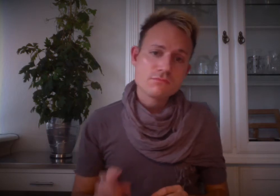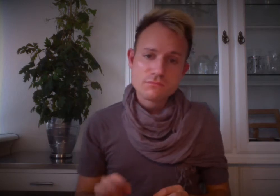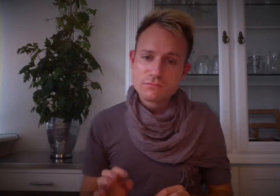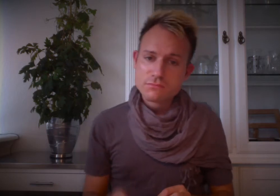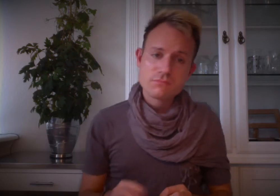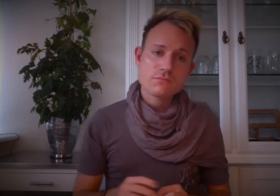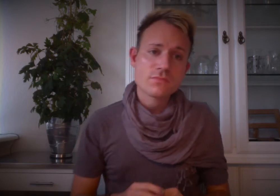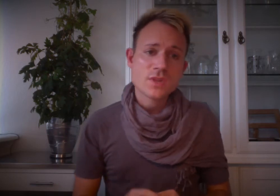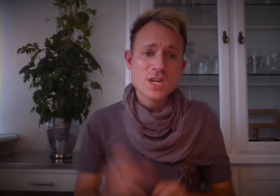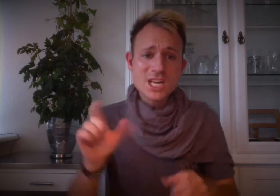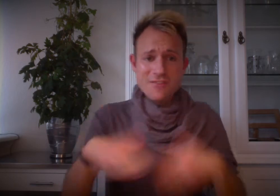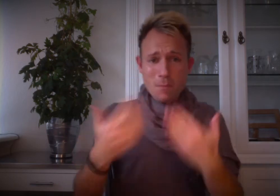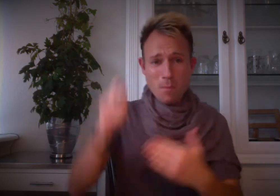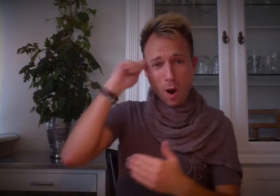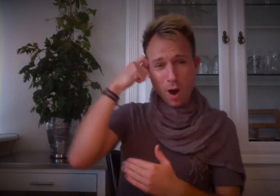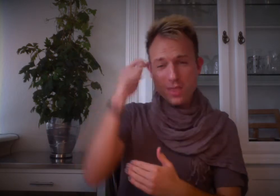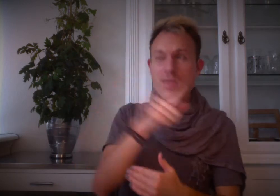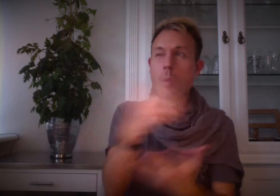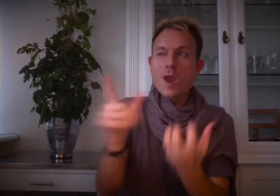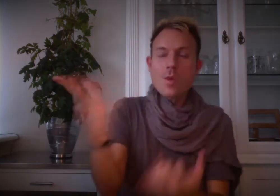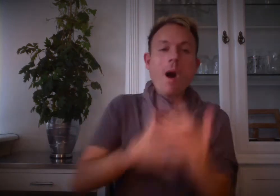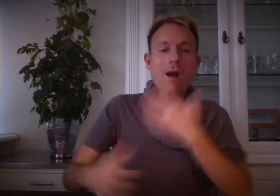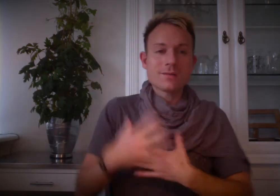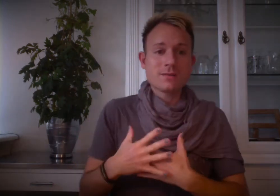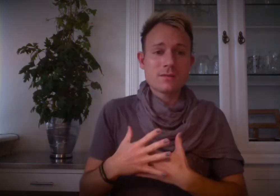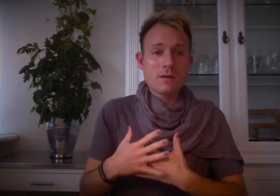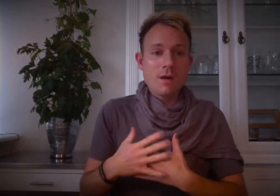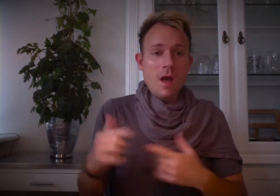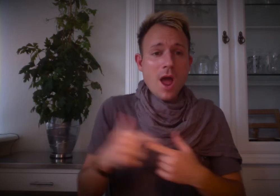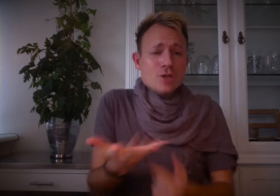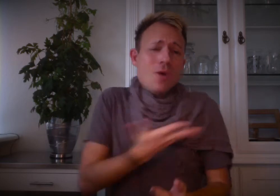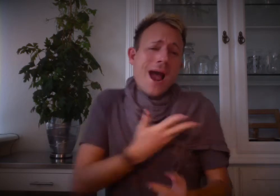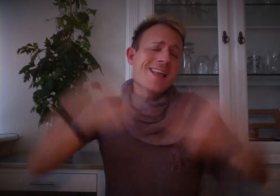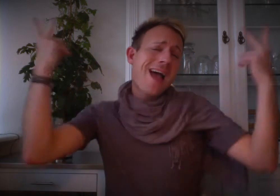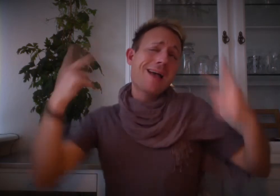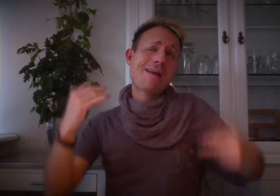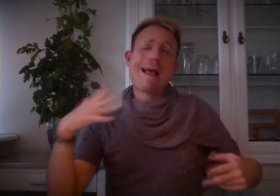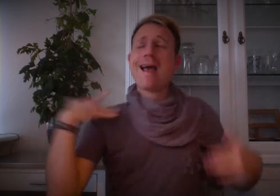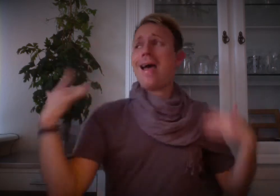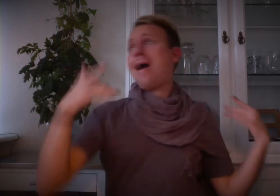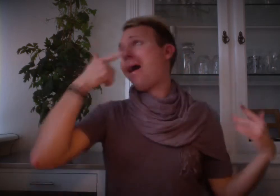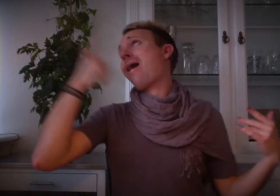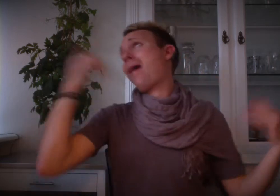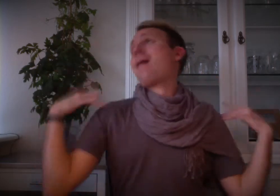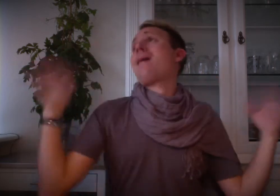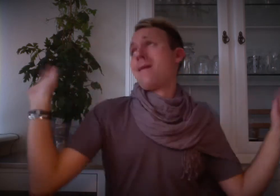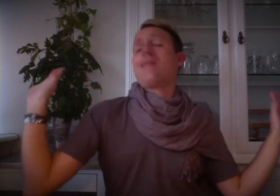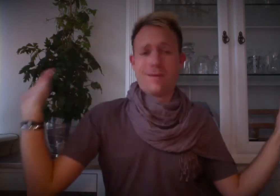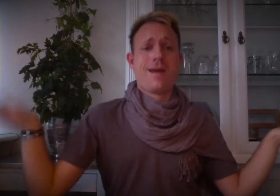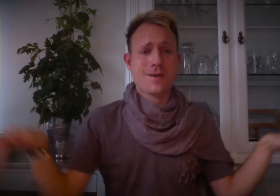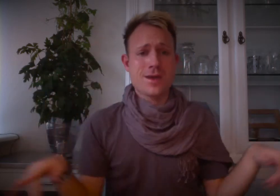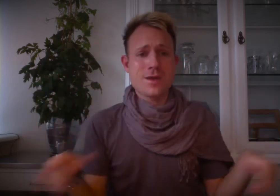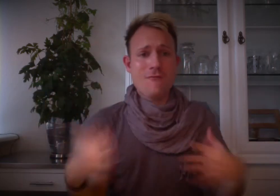She's giving boys what they want Tries to act so nonchalant Afraid they'll see